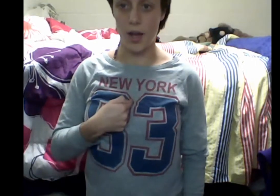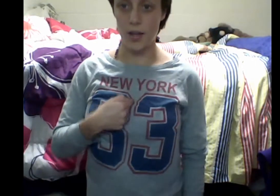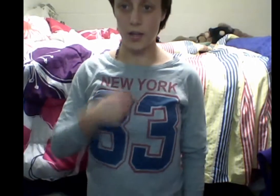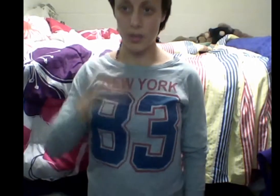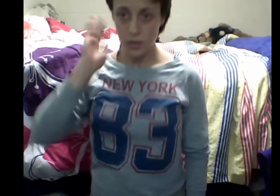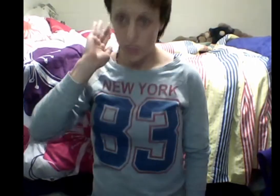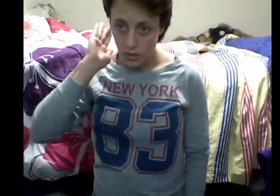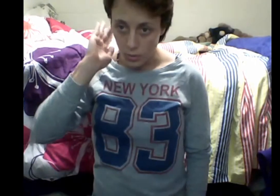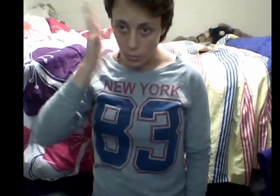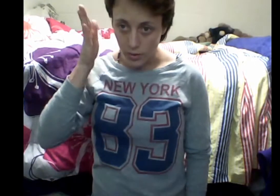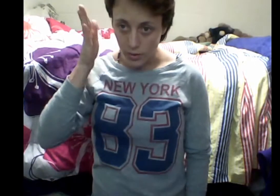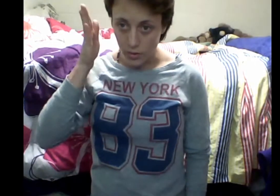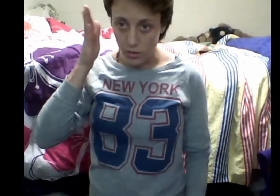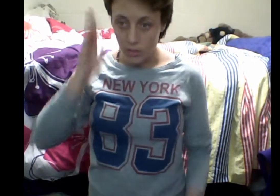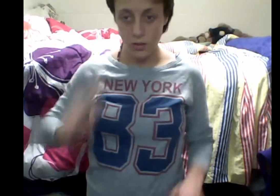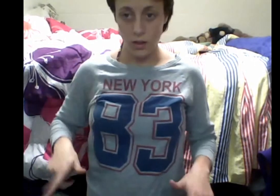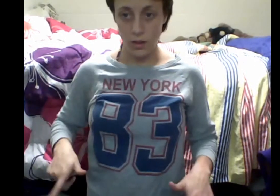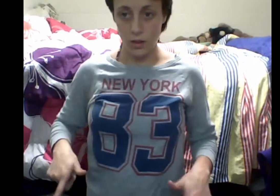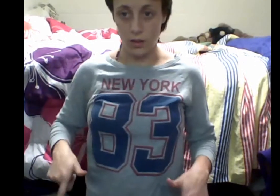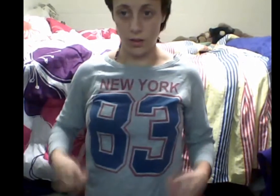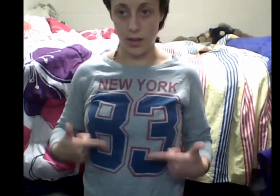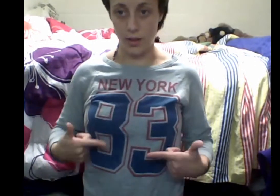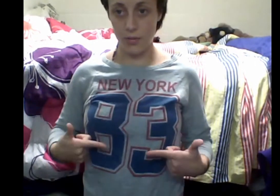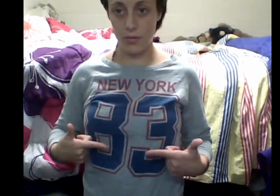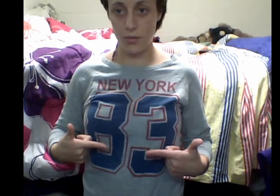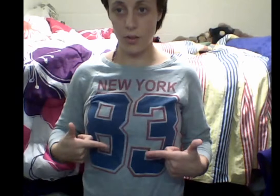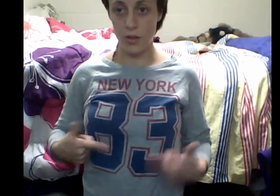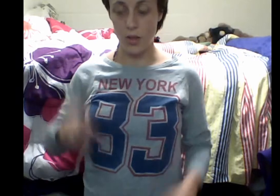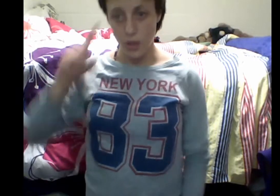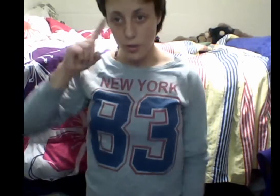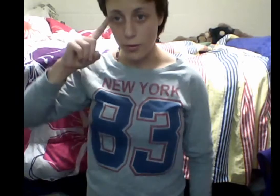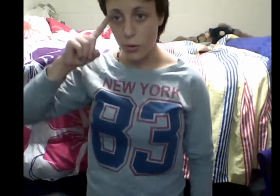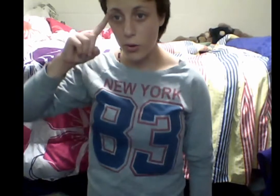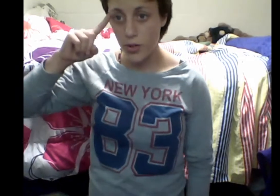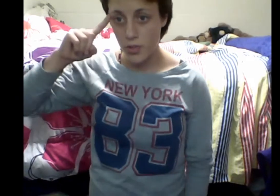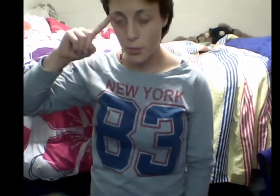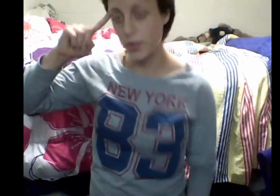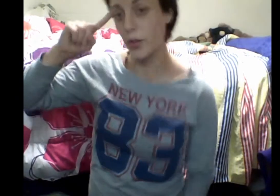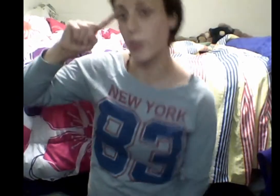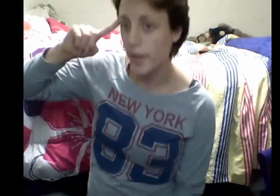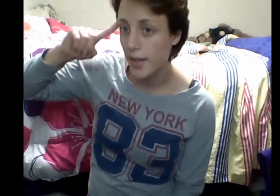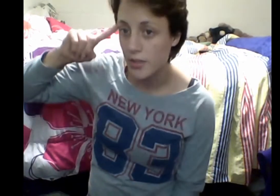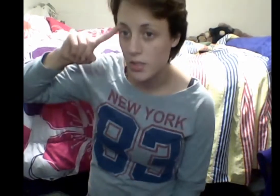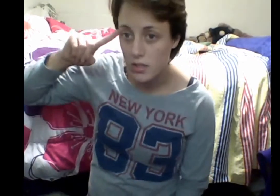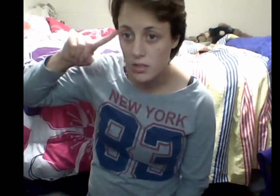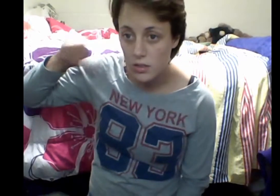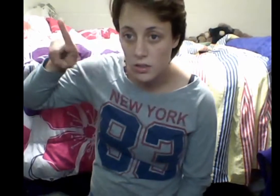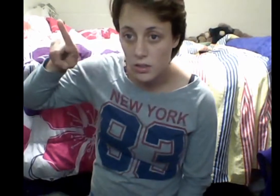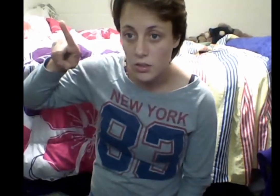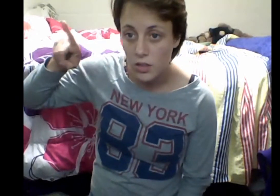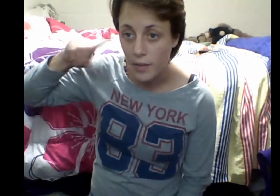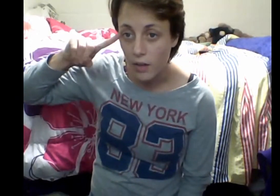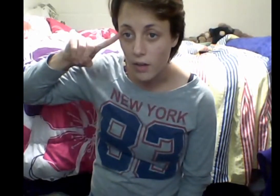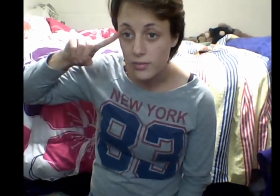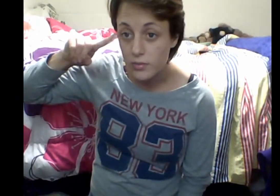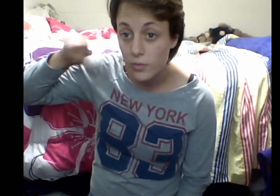I will live. For is you're pointing to your forehead and just coming off.